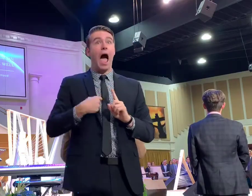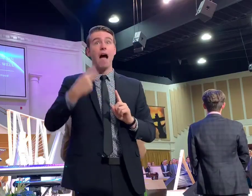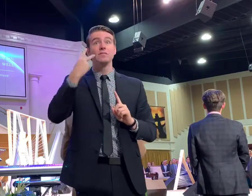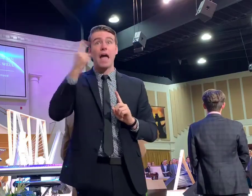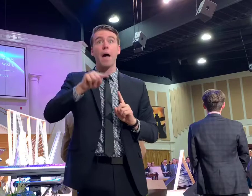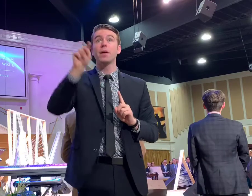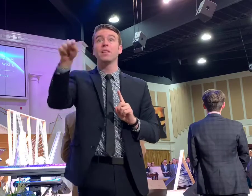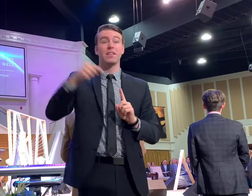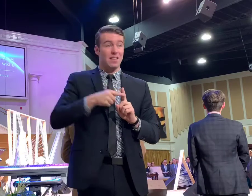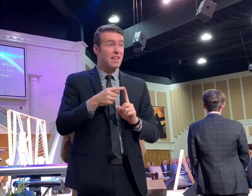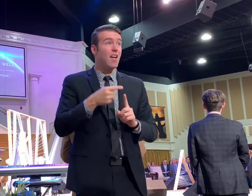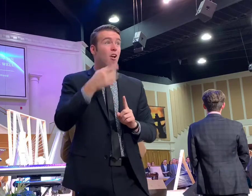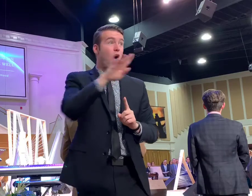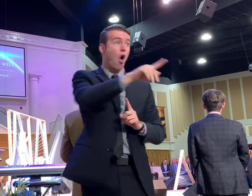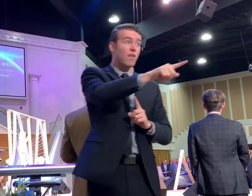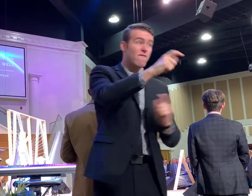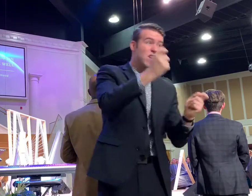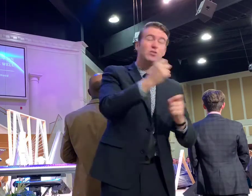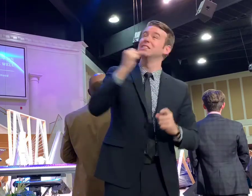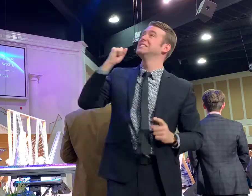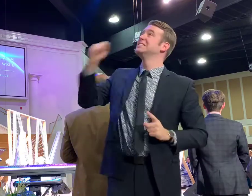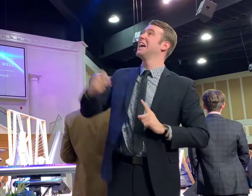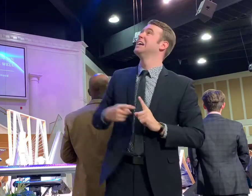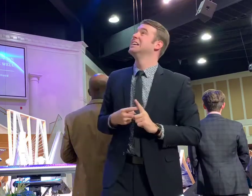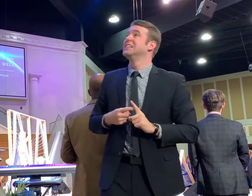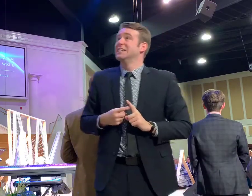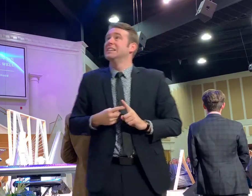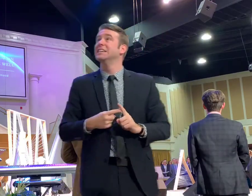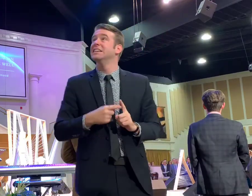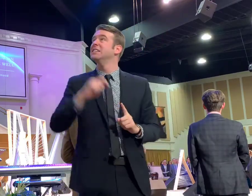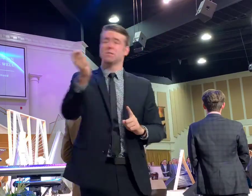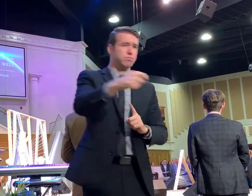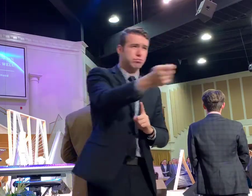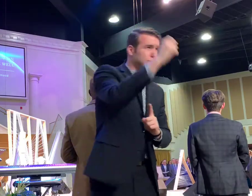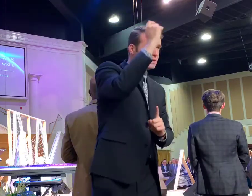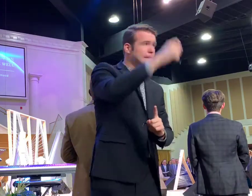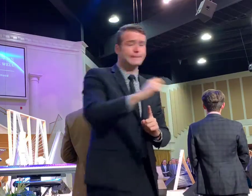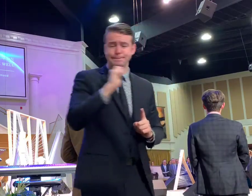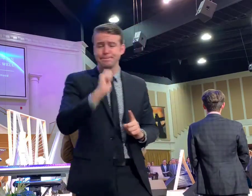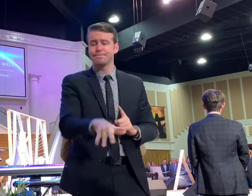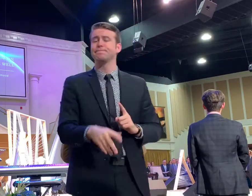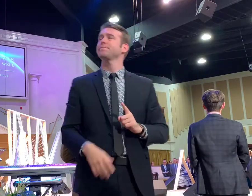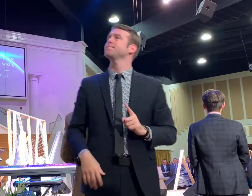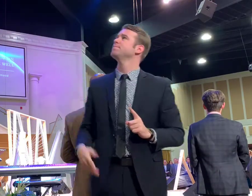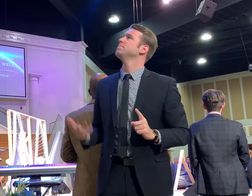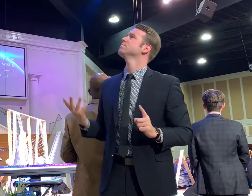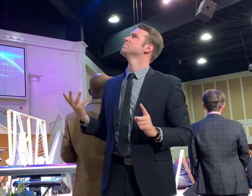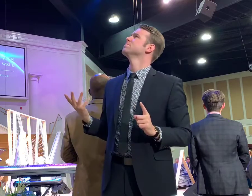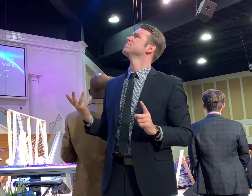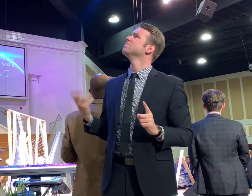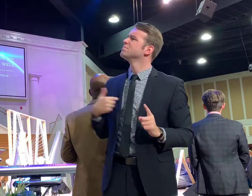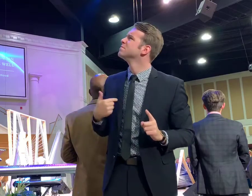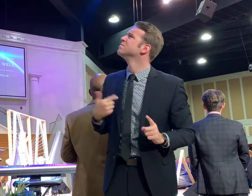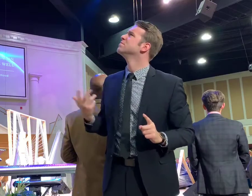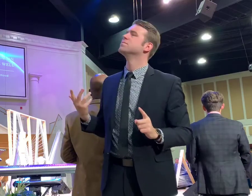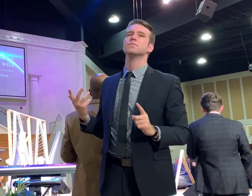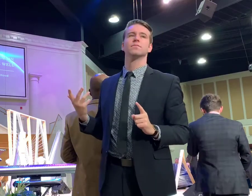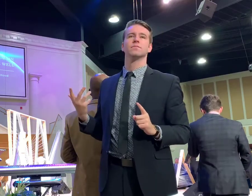get done with victory and throw away their weapon and look up to heaven